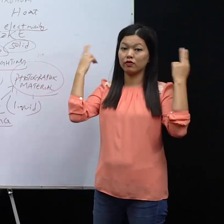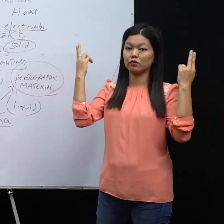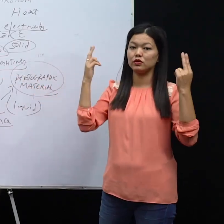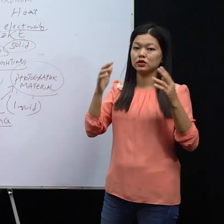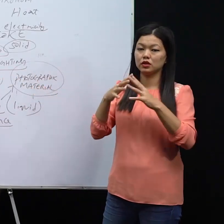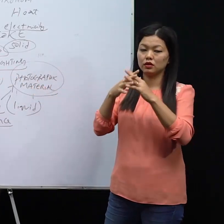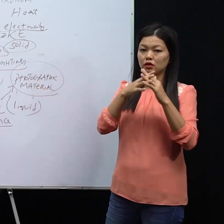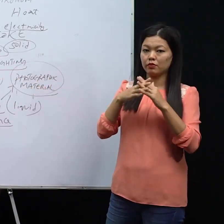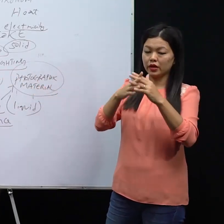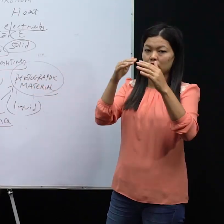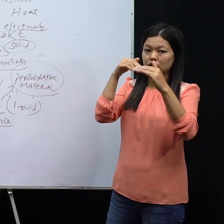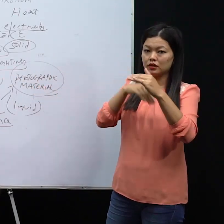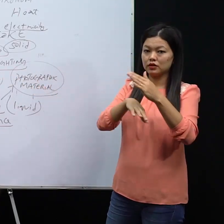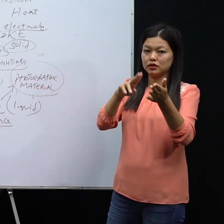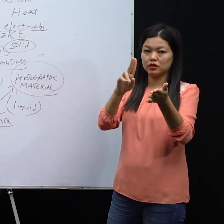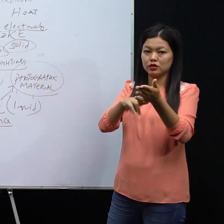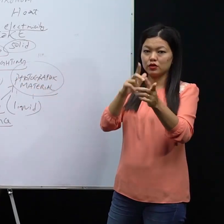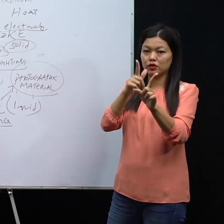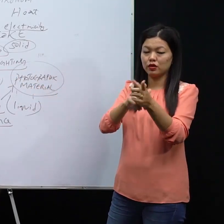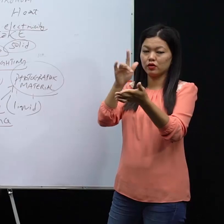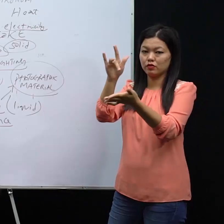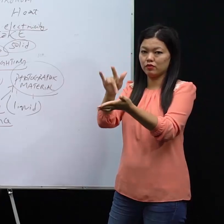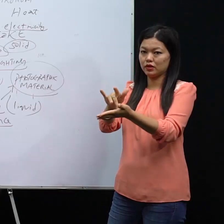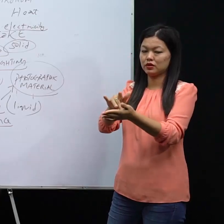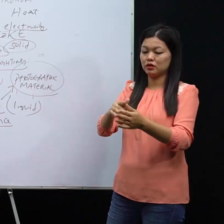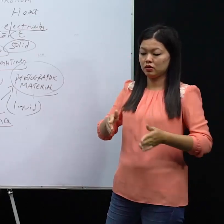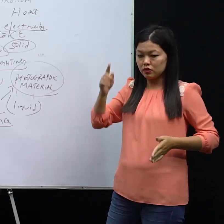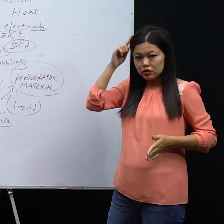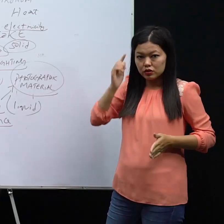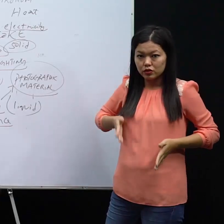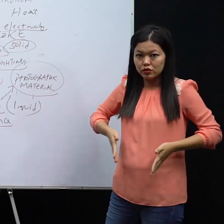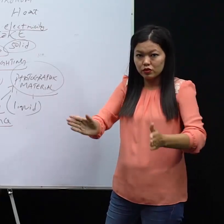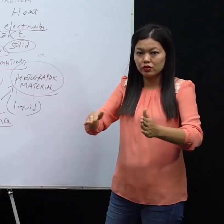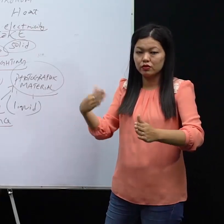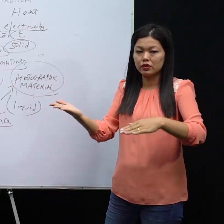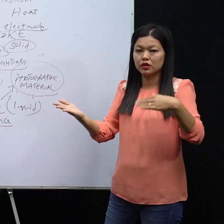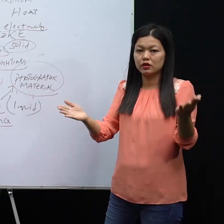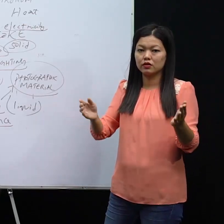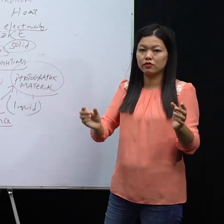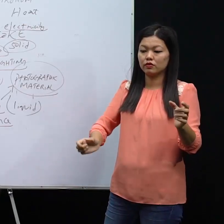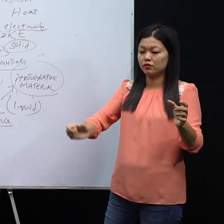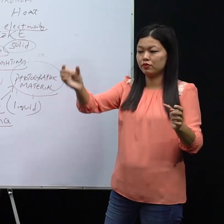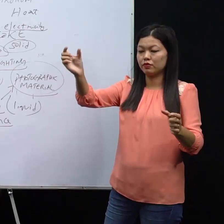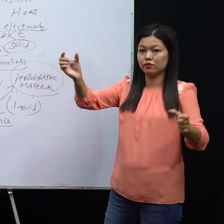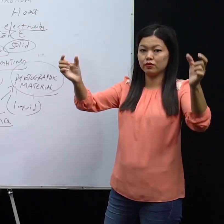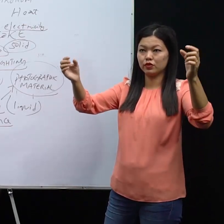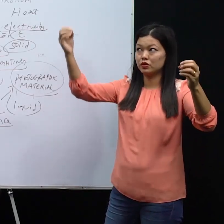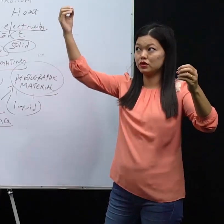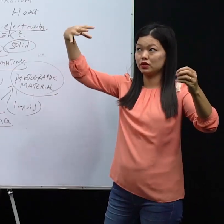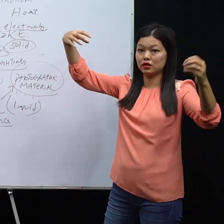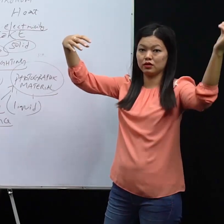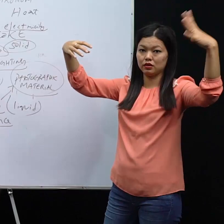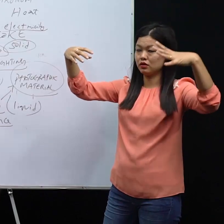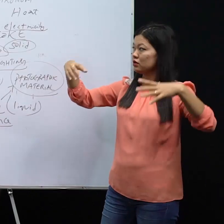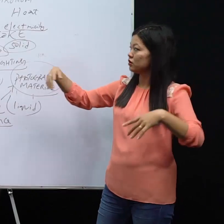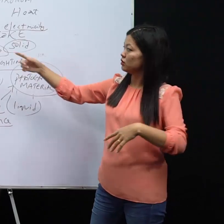today, the Wall Street of New York is very popular. Clear? So now we have studied about the coal,